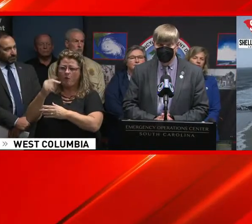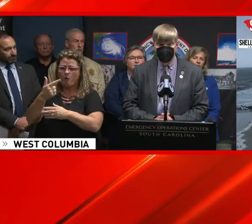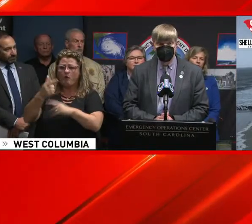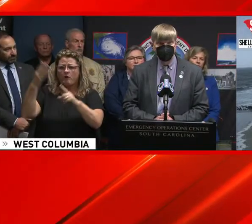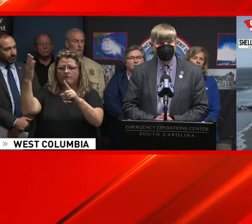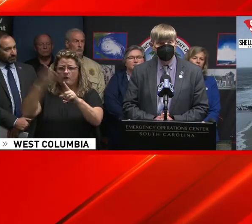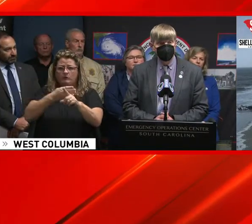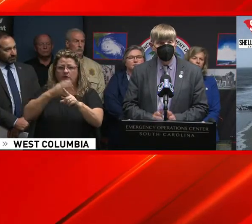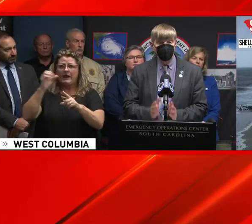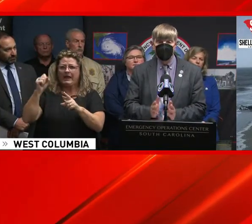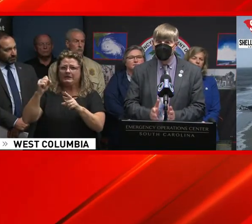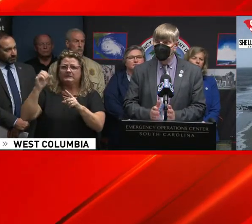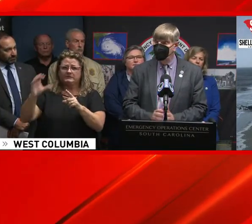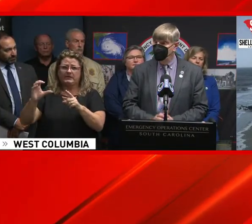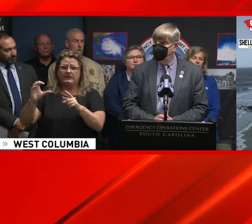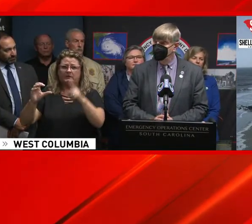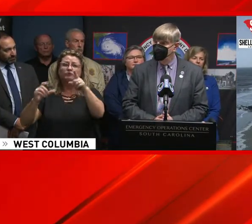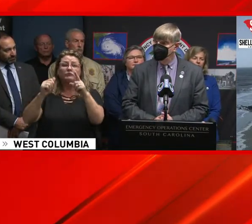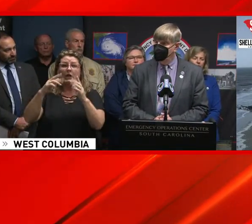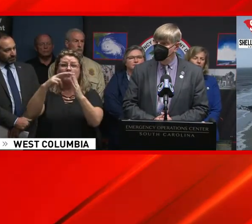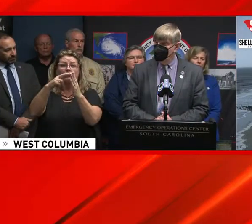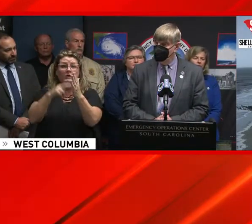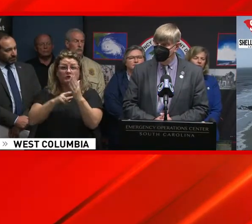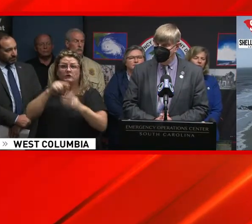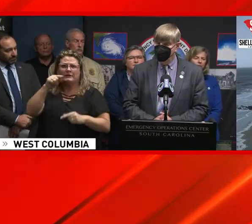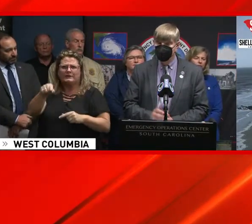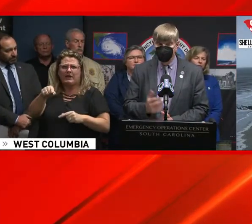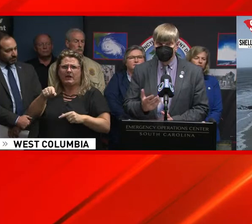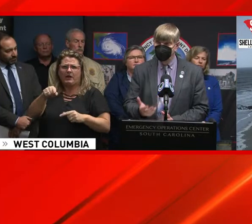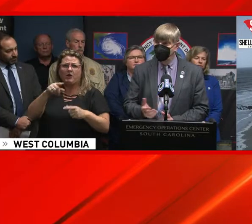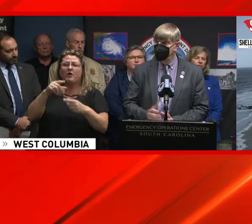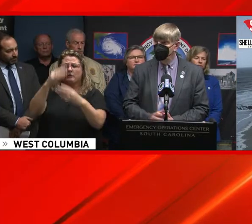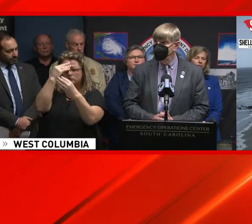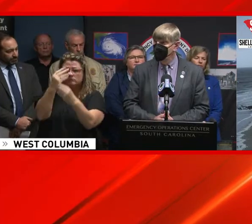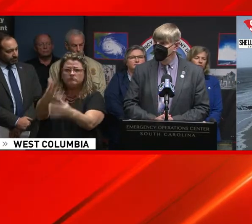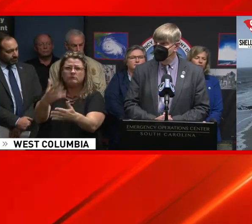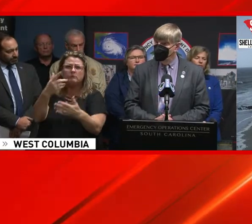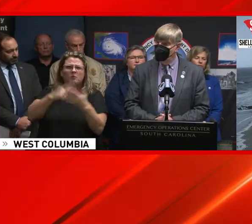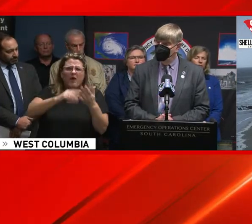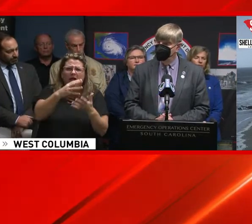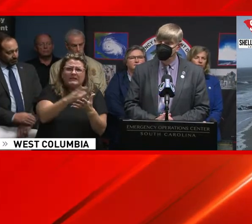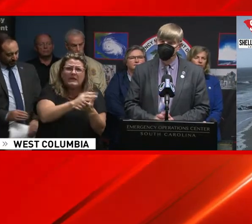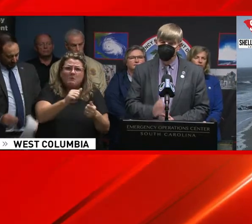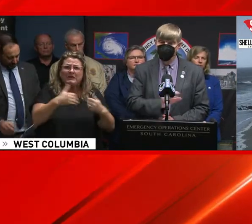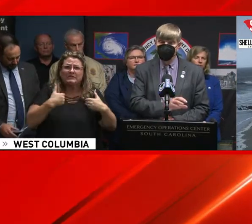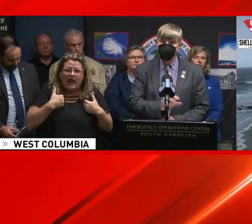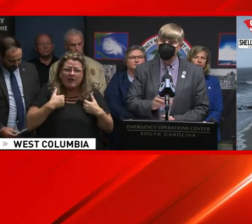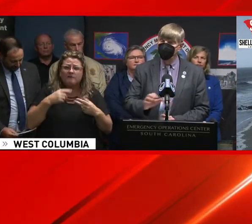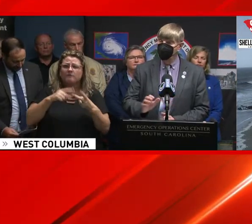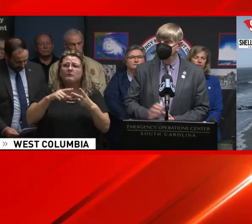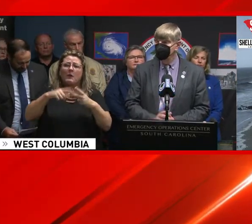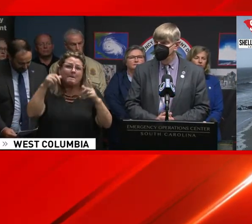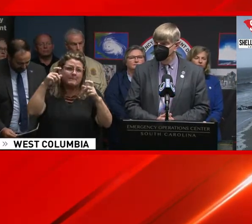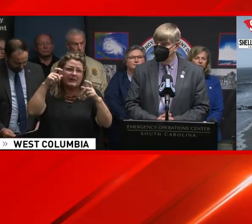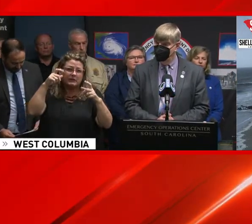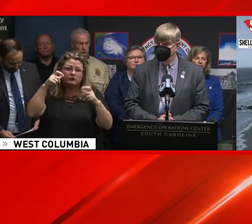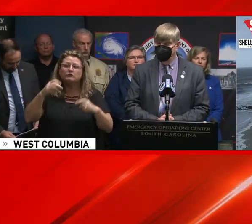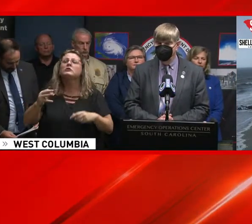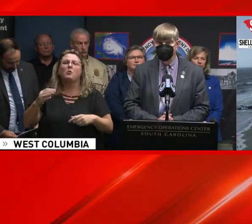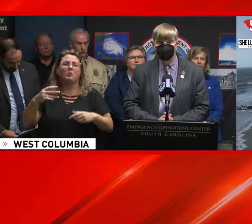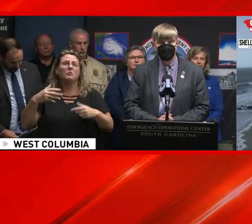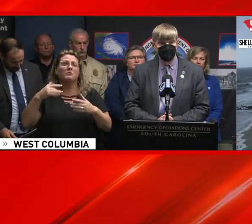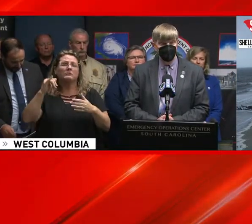mycoast.org/SC. You can register there and input information about the damage, give us some pictures. That will help us know where we need to go first to do some